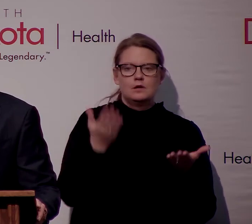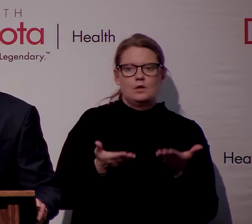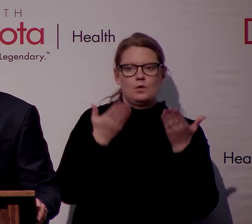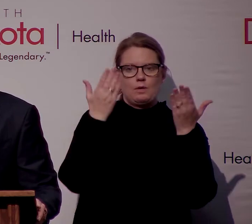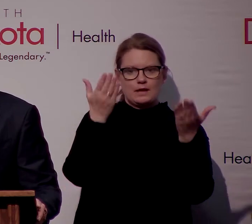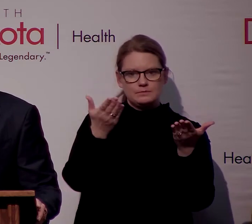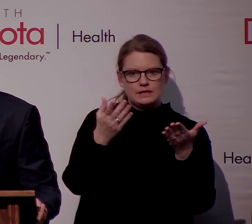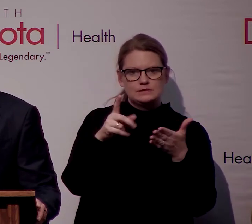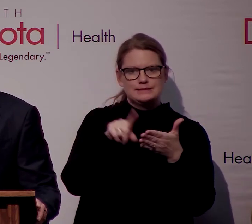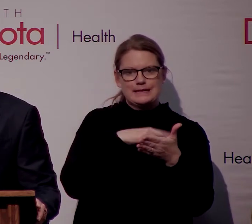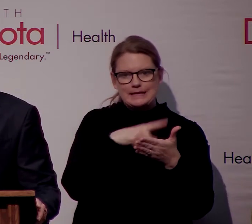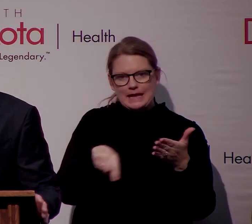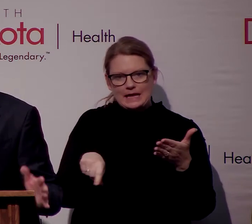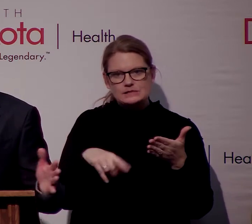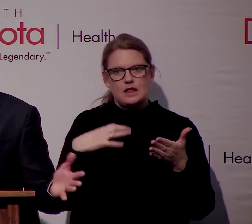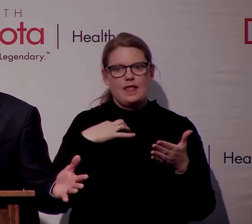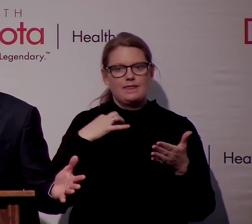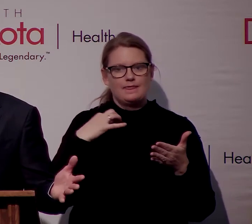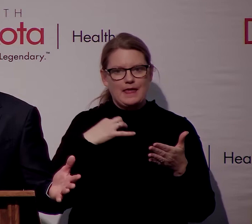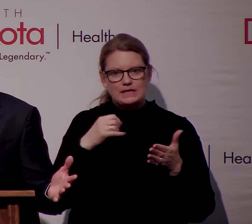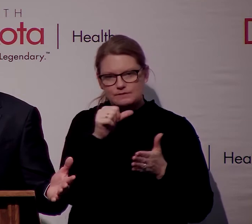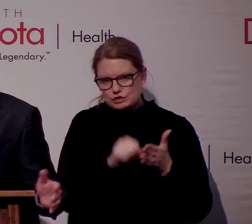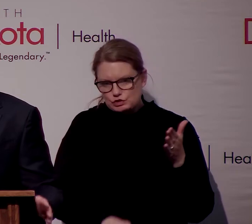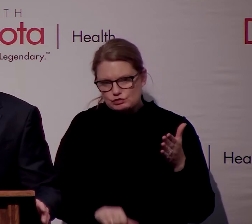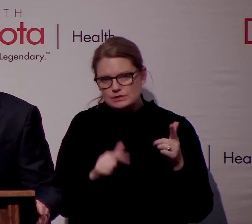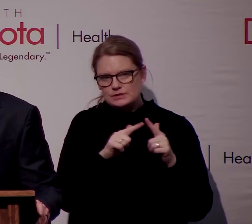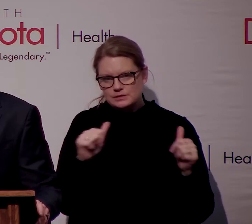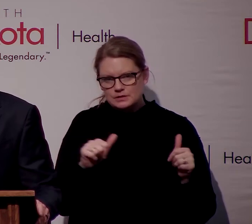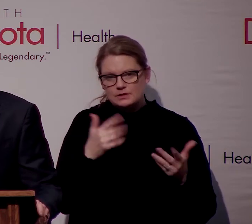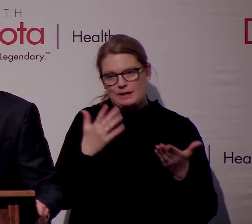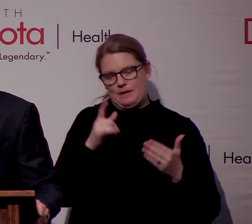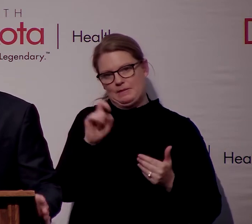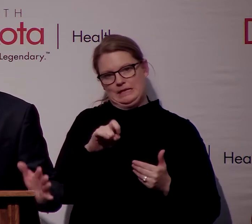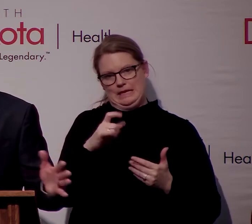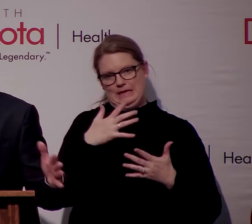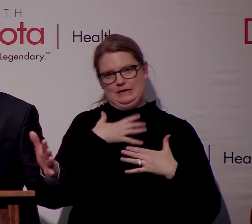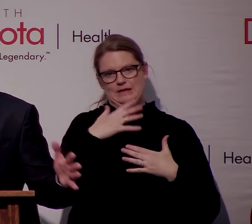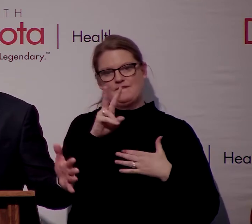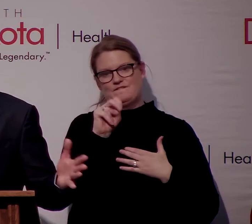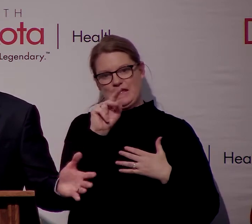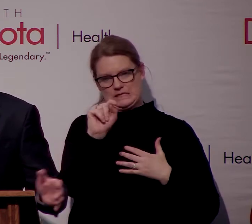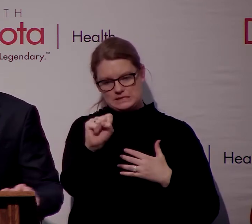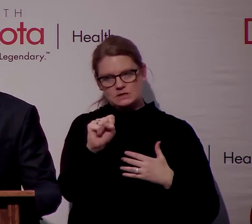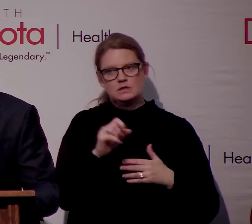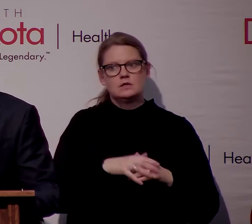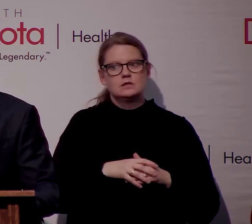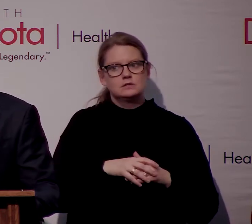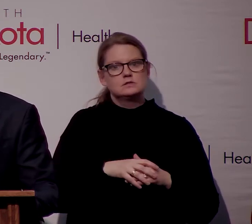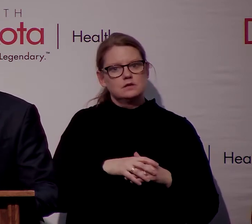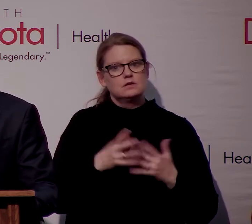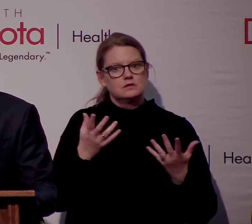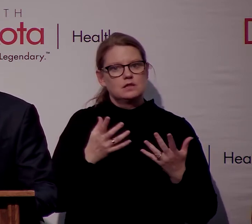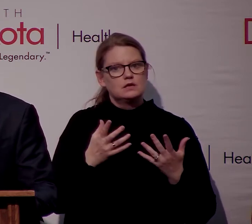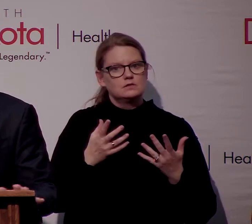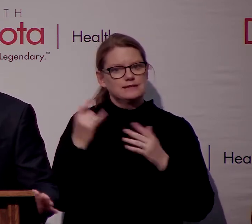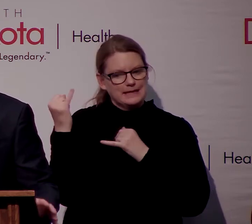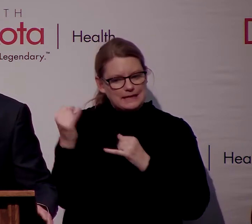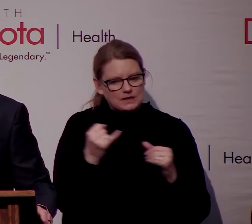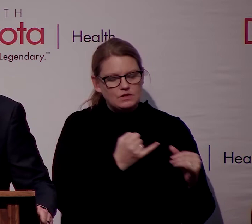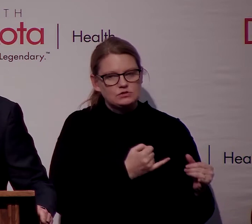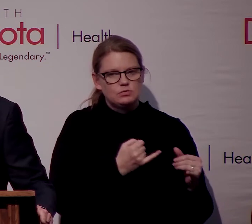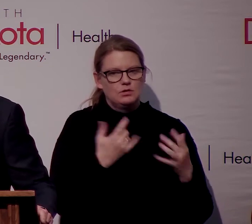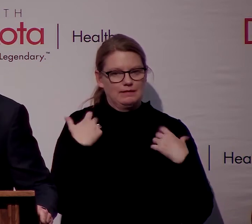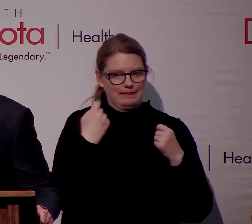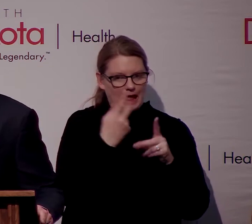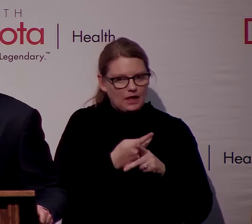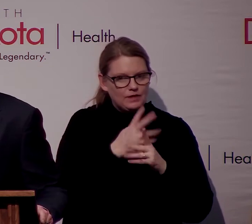recommendations to cancel elective surgeries or other things that might need ventilators. So there's decisions that the healthcare organizations can make and individuals can make